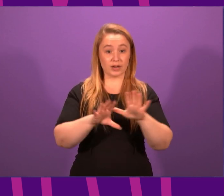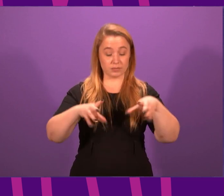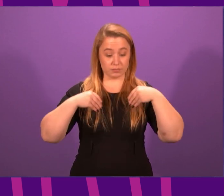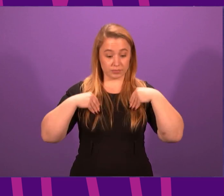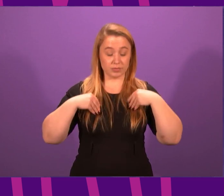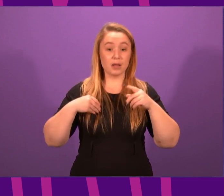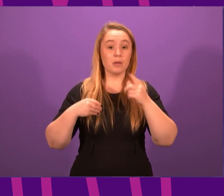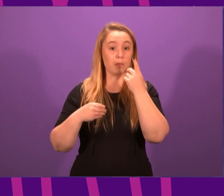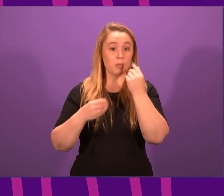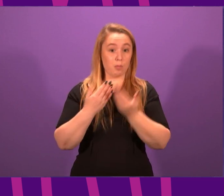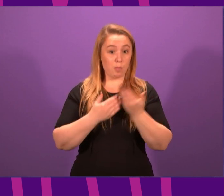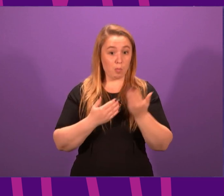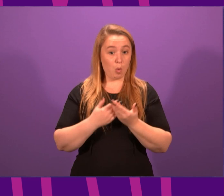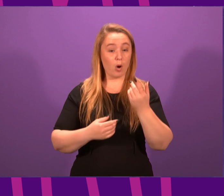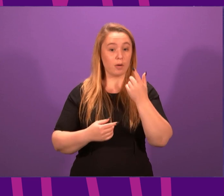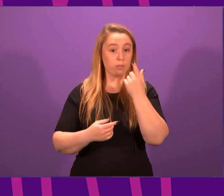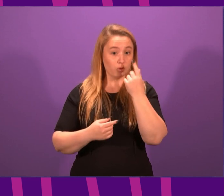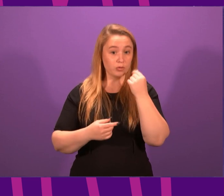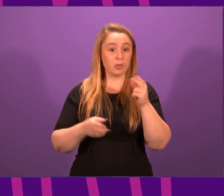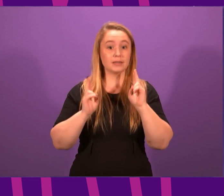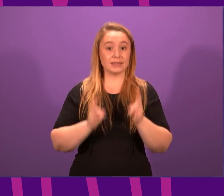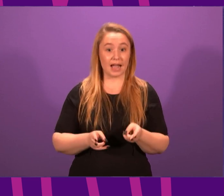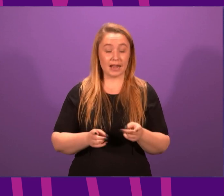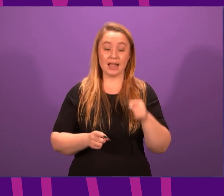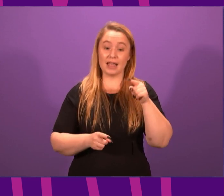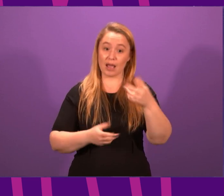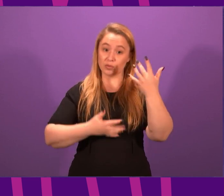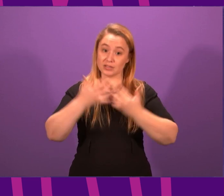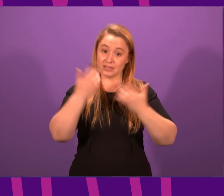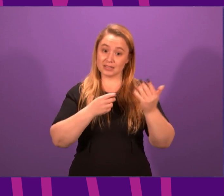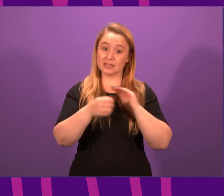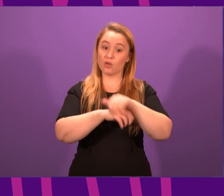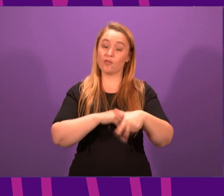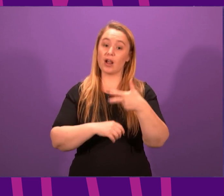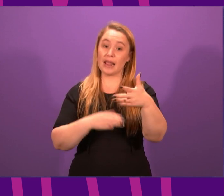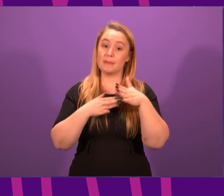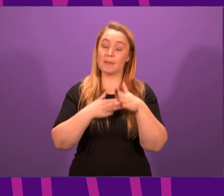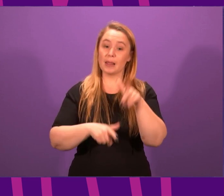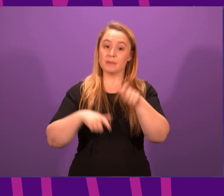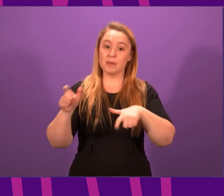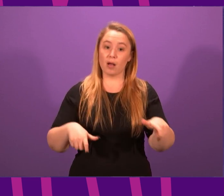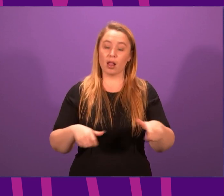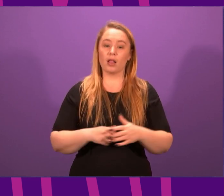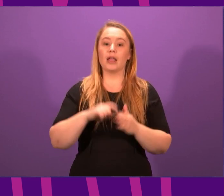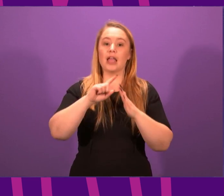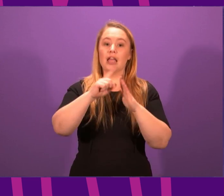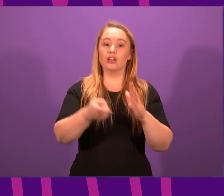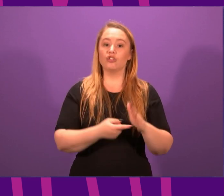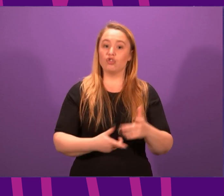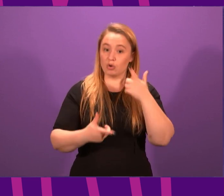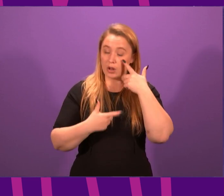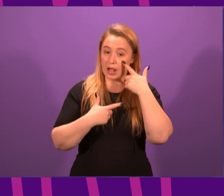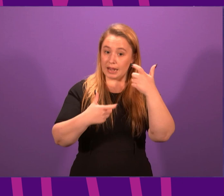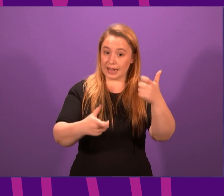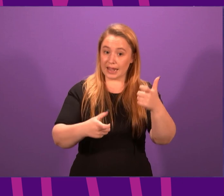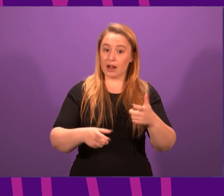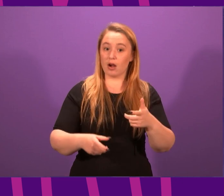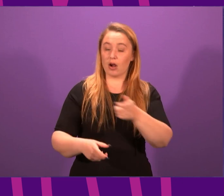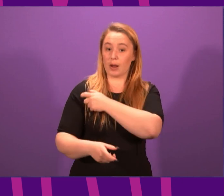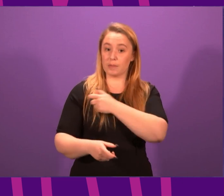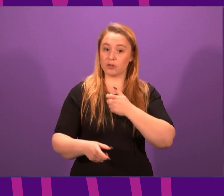population, based on the UK data of 8 million people. In June, the Care Quality Commission in England